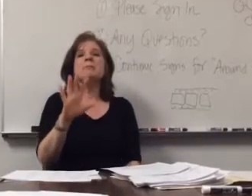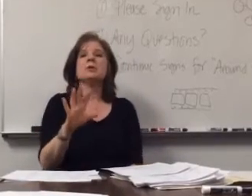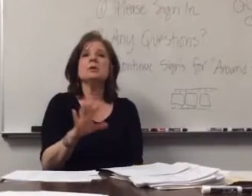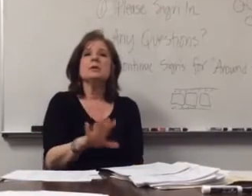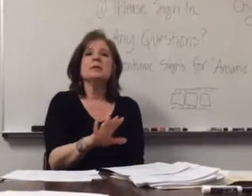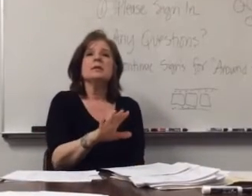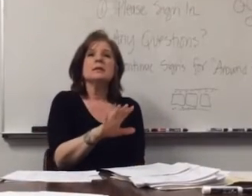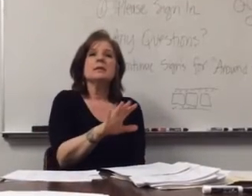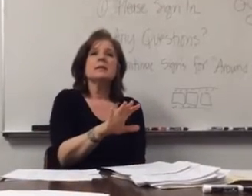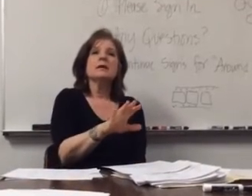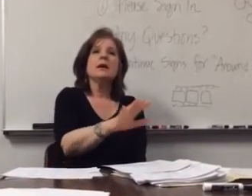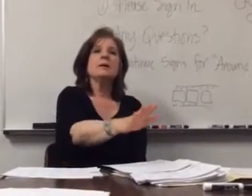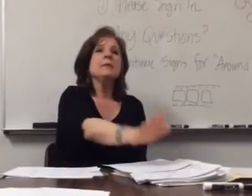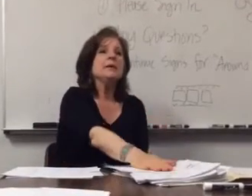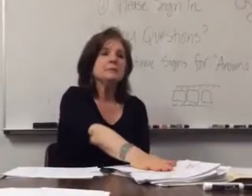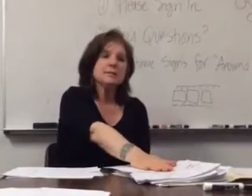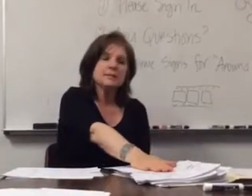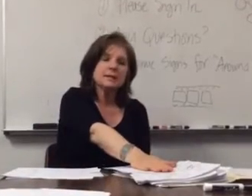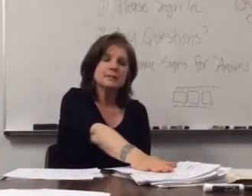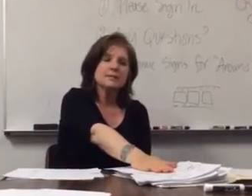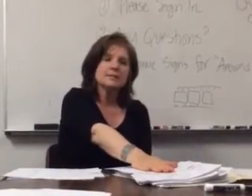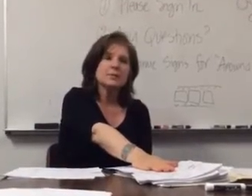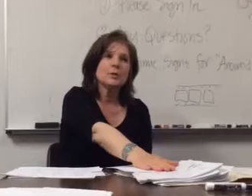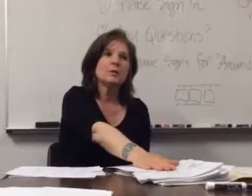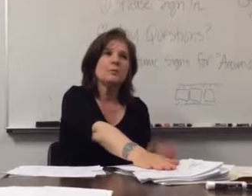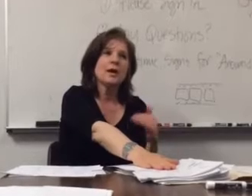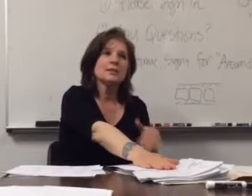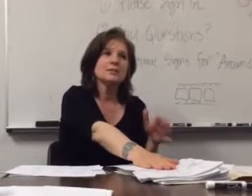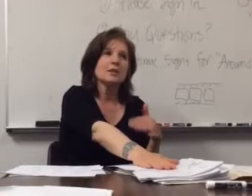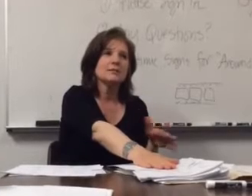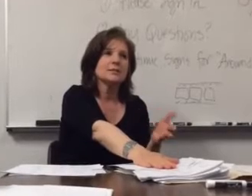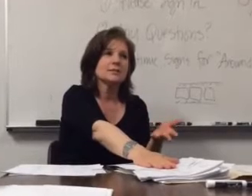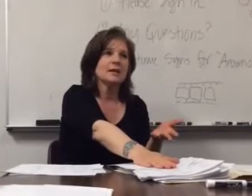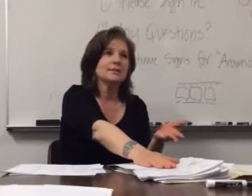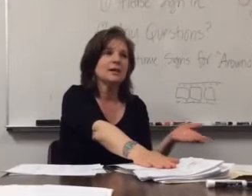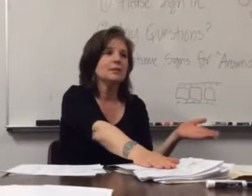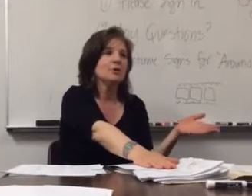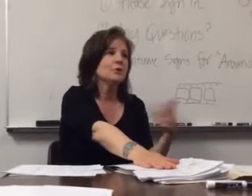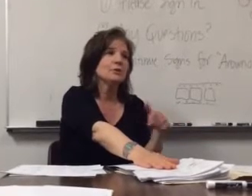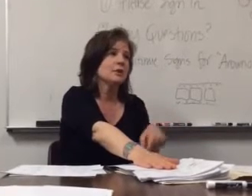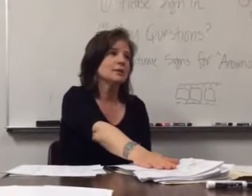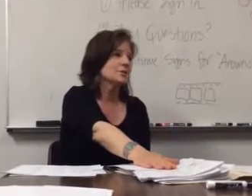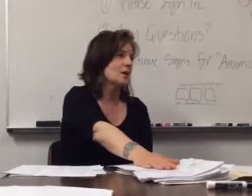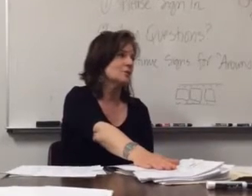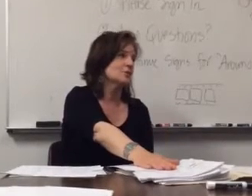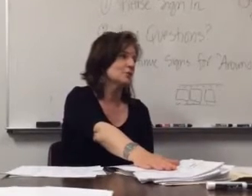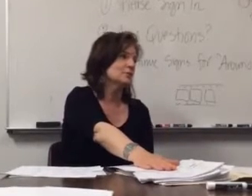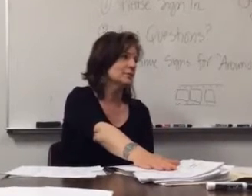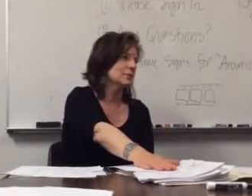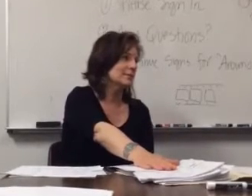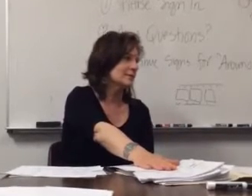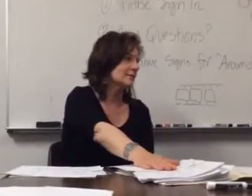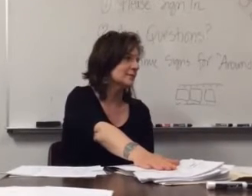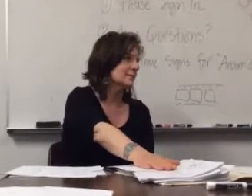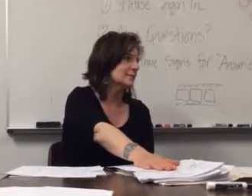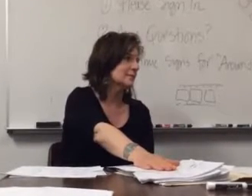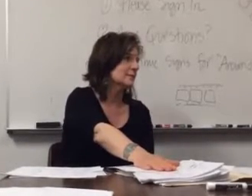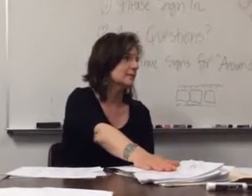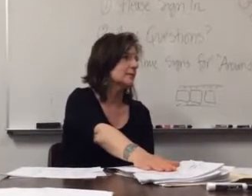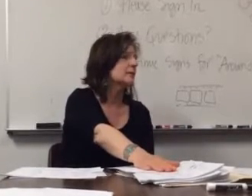remember, I made up these sentences so we can practice all of the signs. I know you're not going to talk to your children like this.